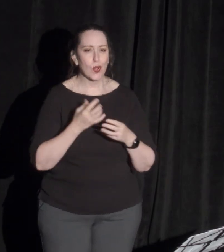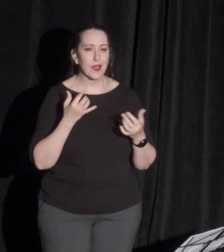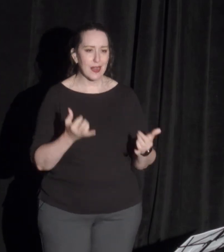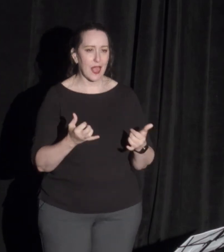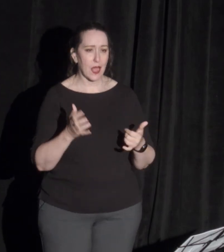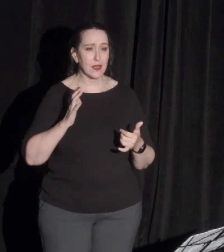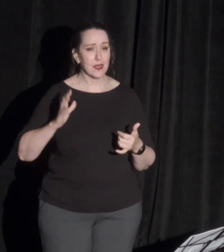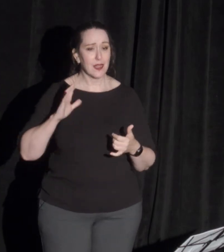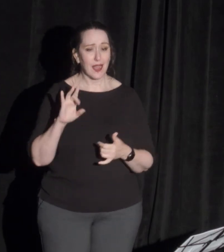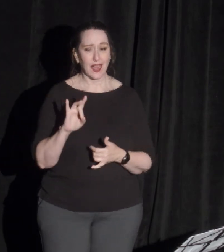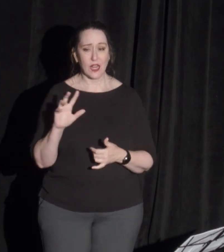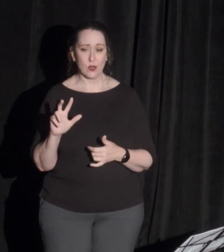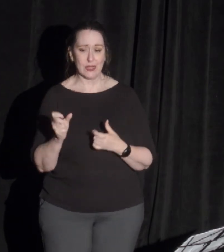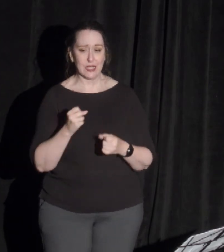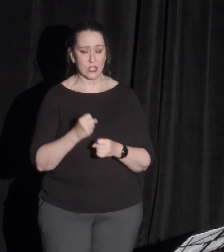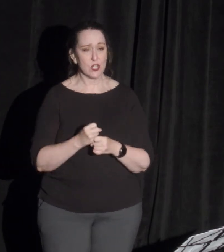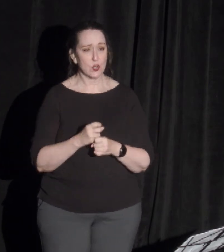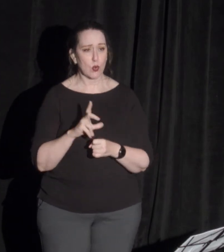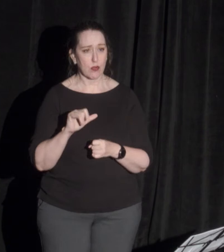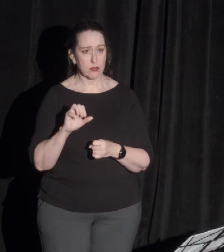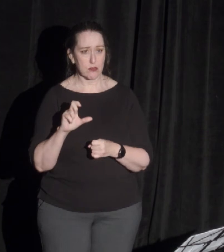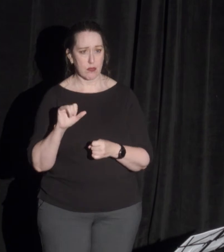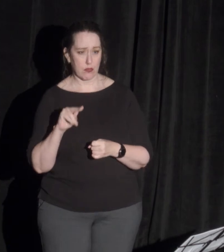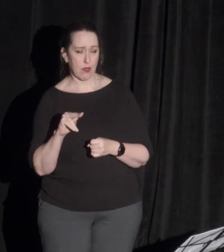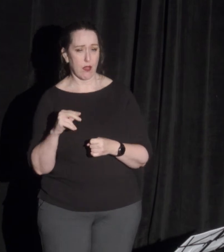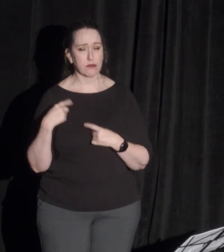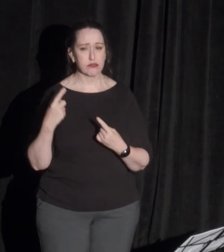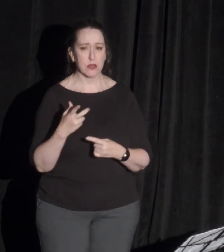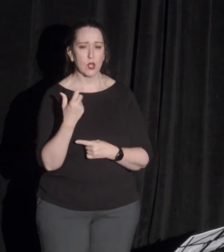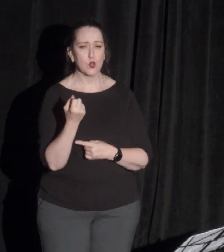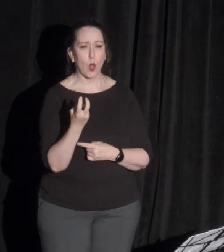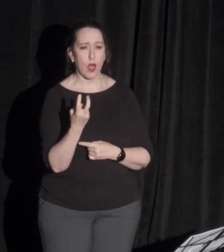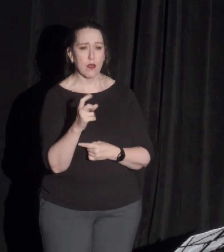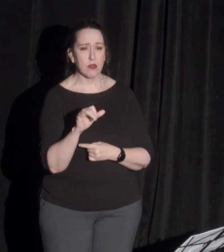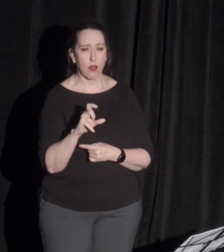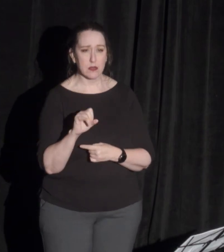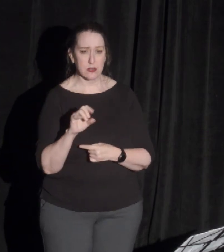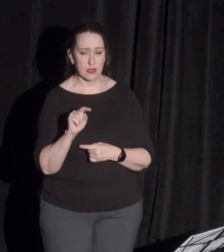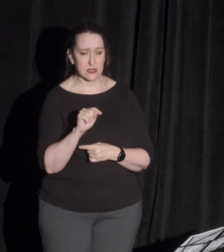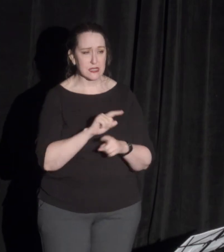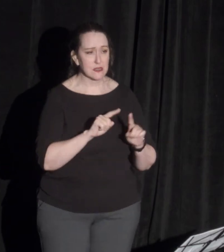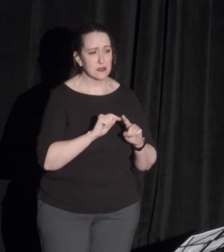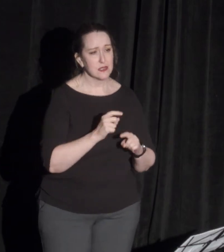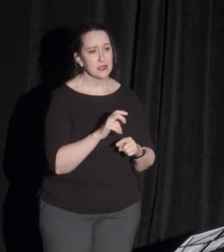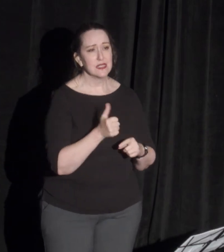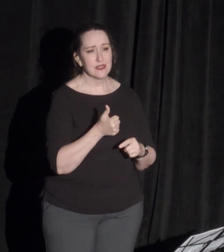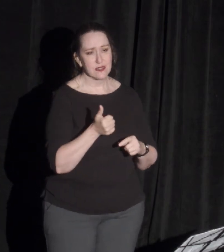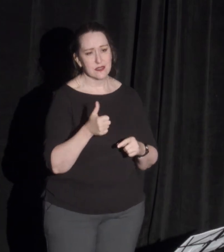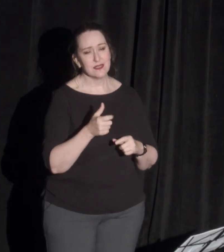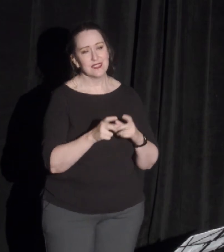83 years, Worldcons have been held on 4 continents and in 10 different countries. Next year, we will add